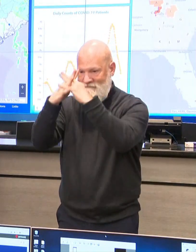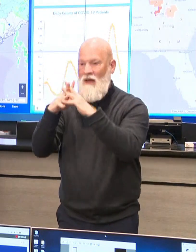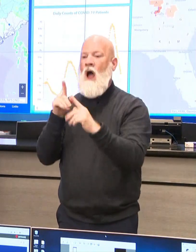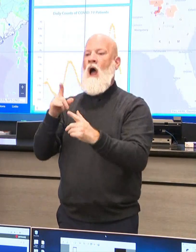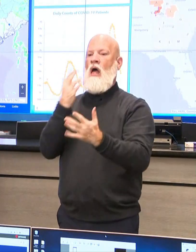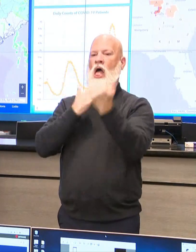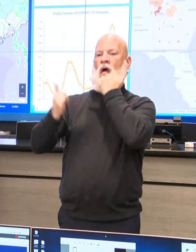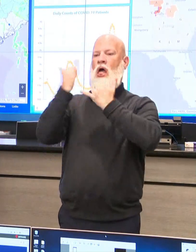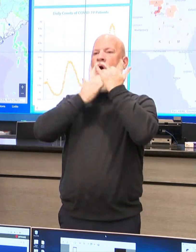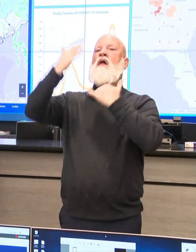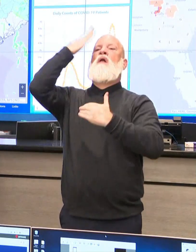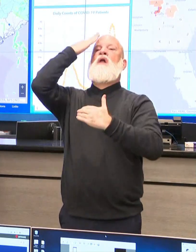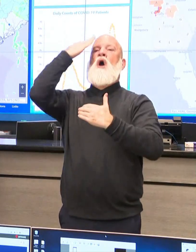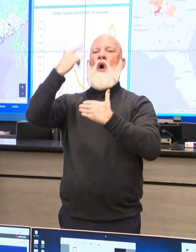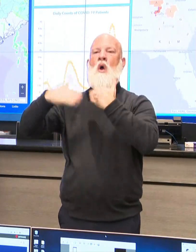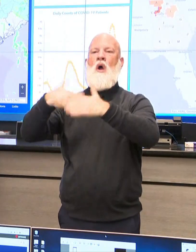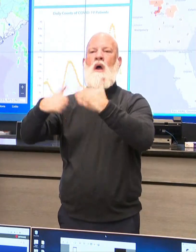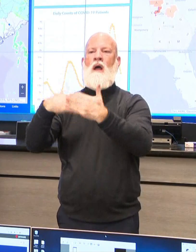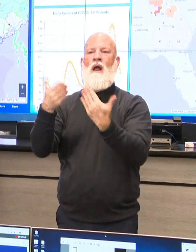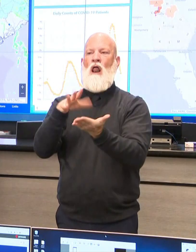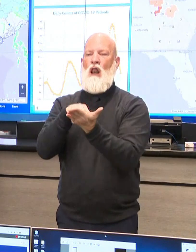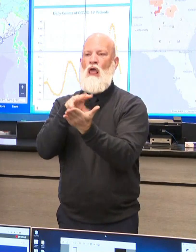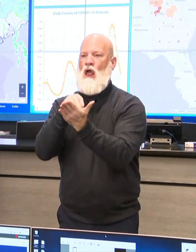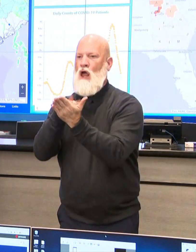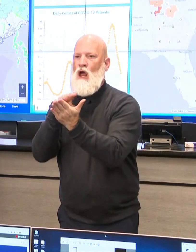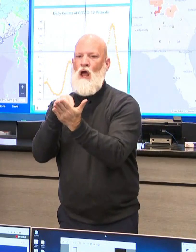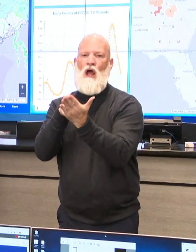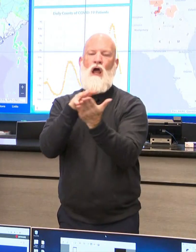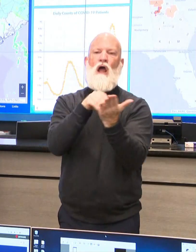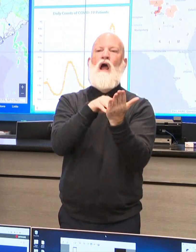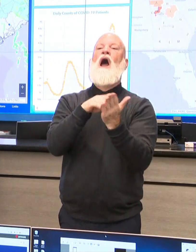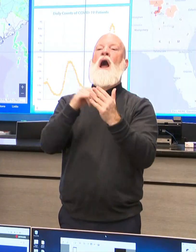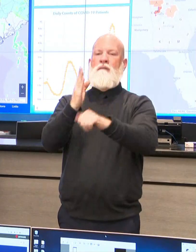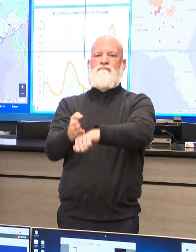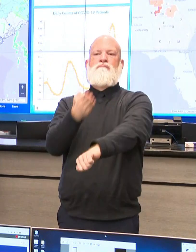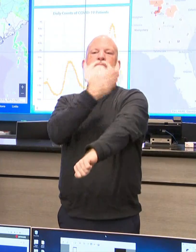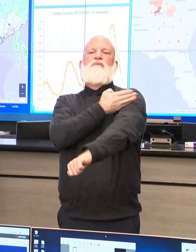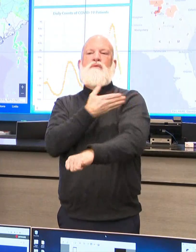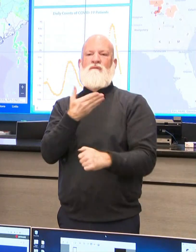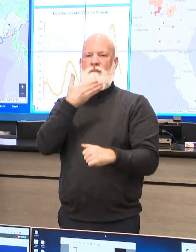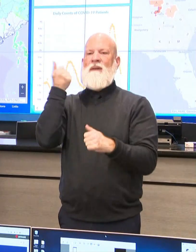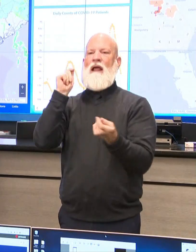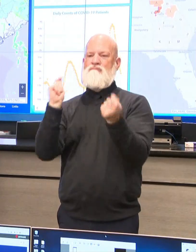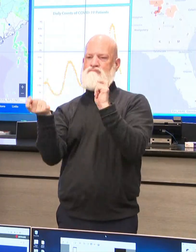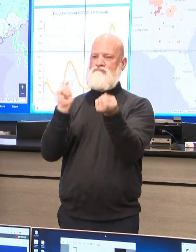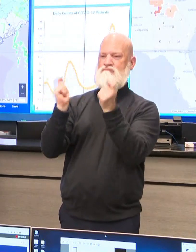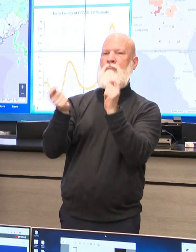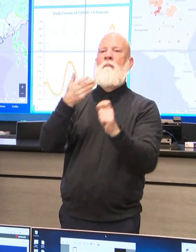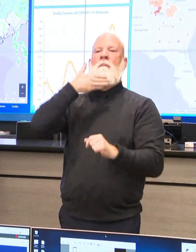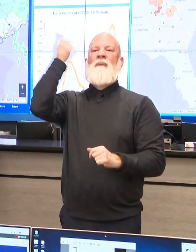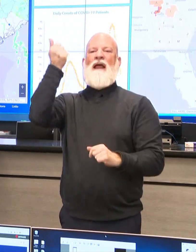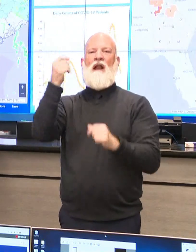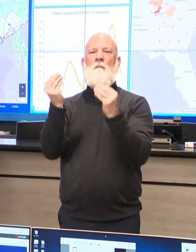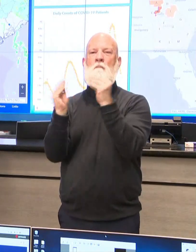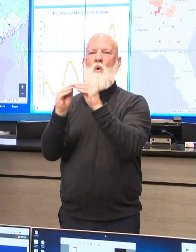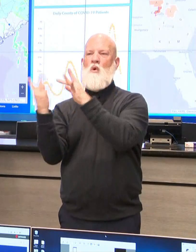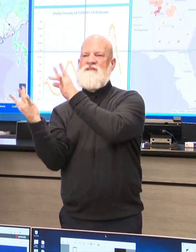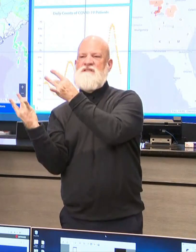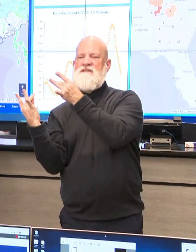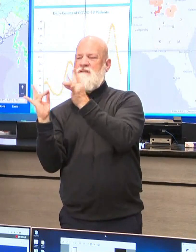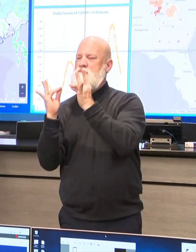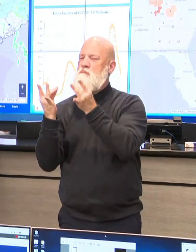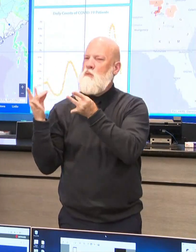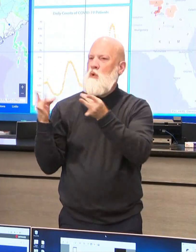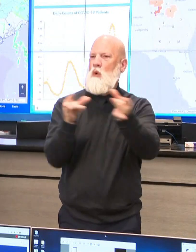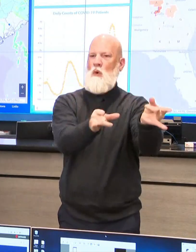through those and moving right ahead. So outside of that, you want to explain kind of who all we got in the